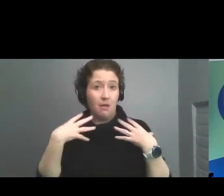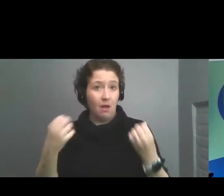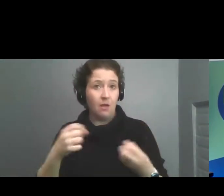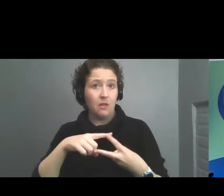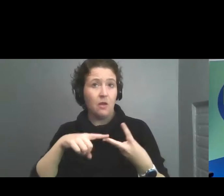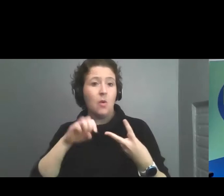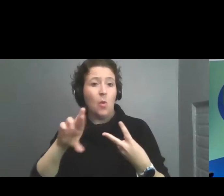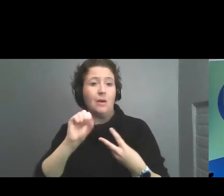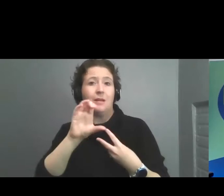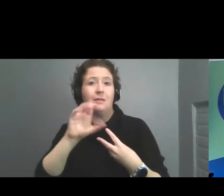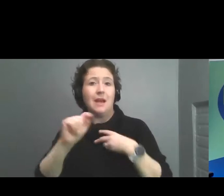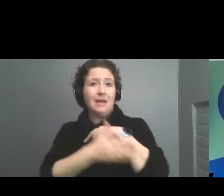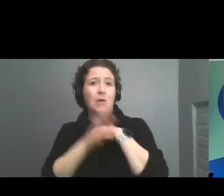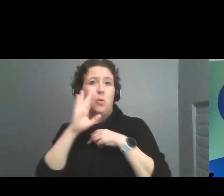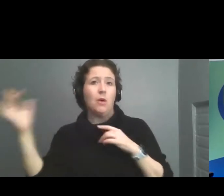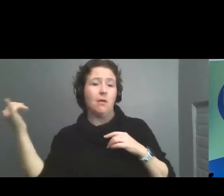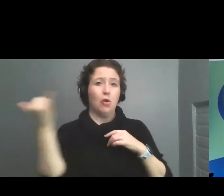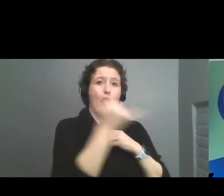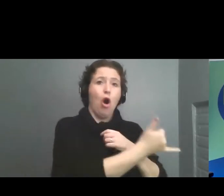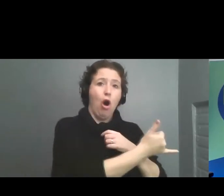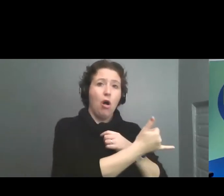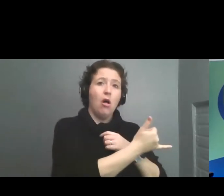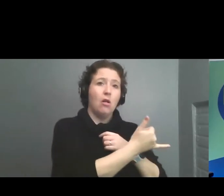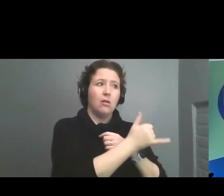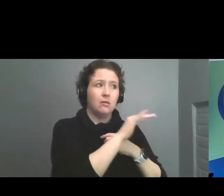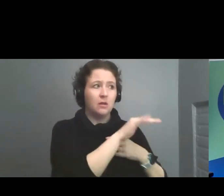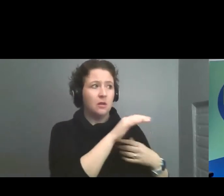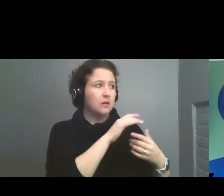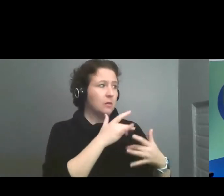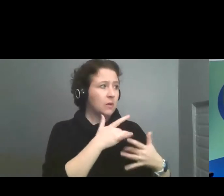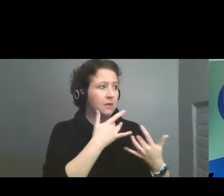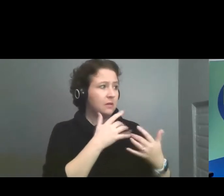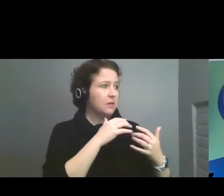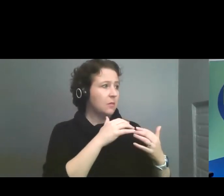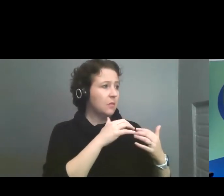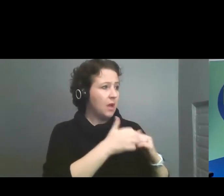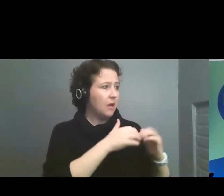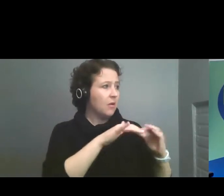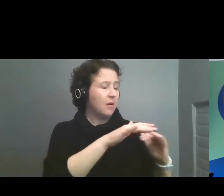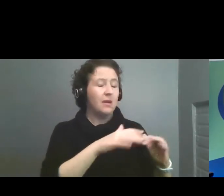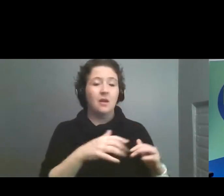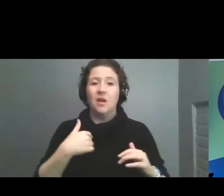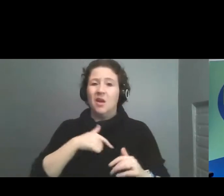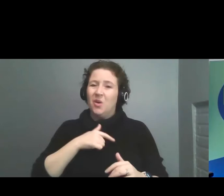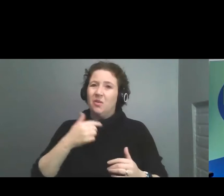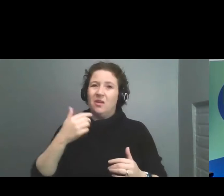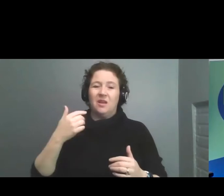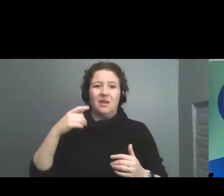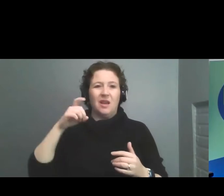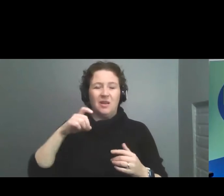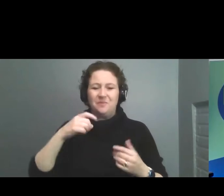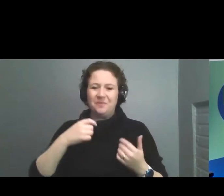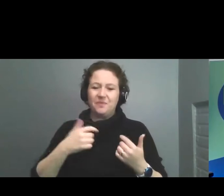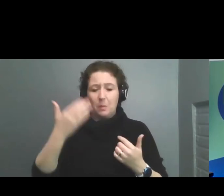our department. We had to make the difficult decision to transition primary responsibility for contact tracing and